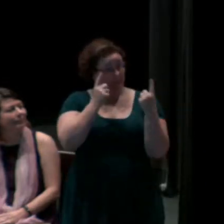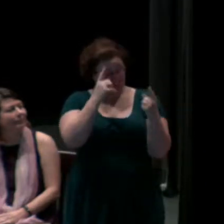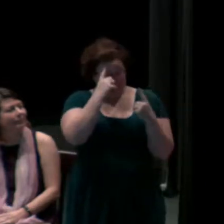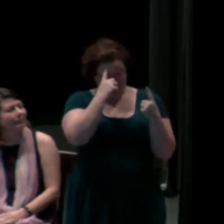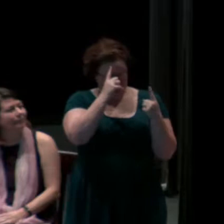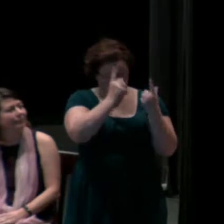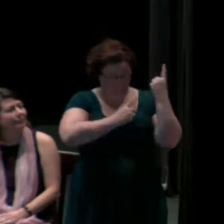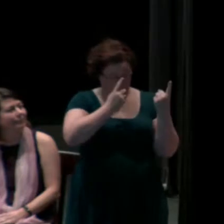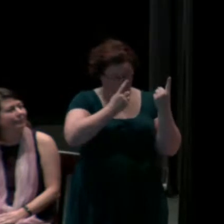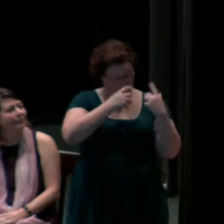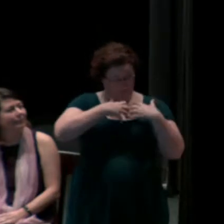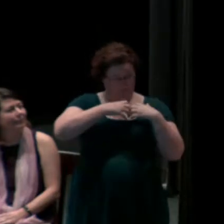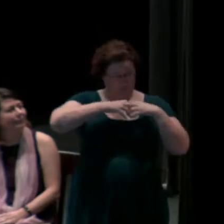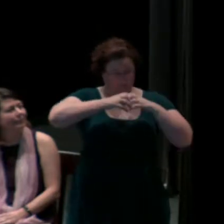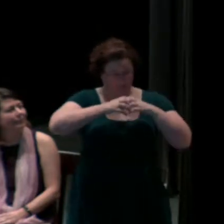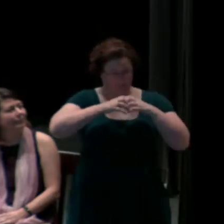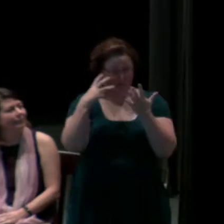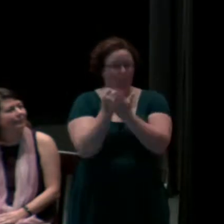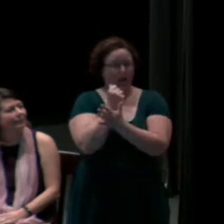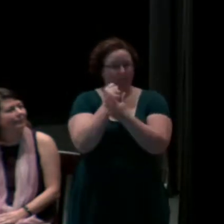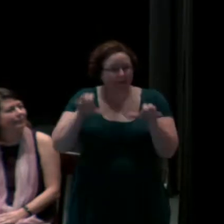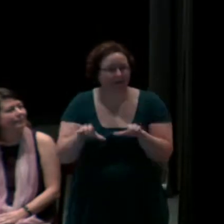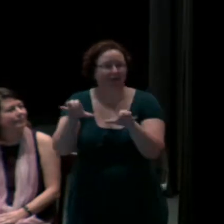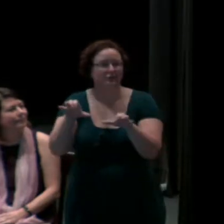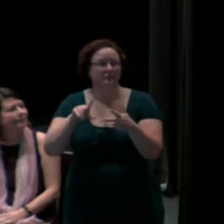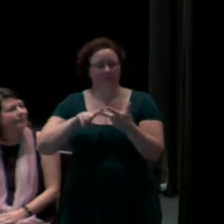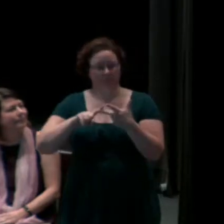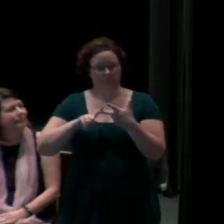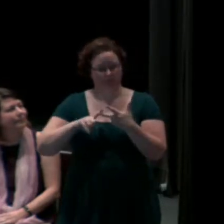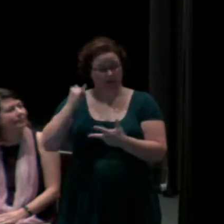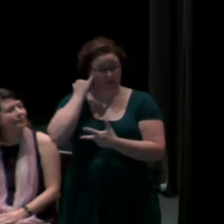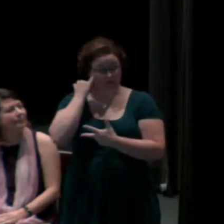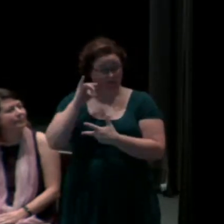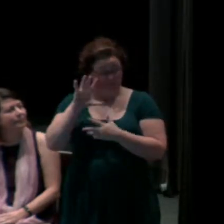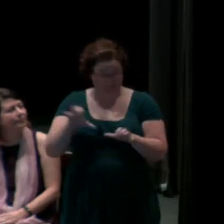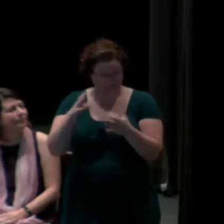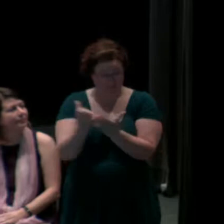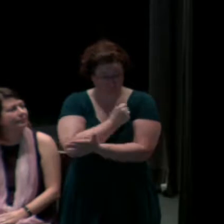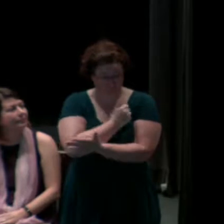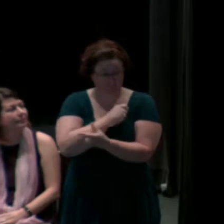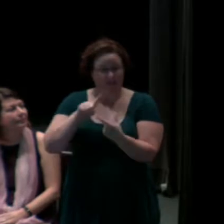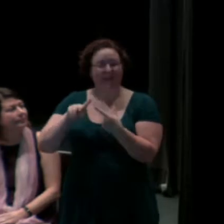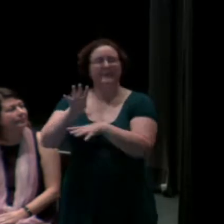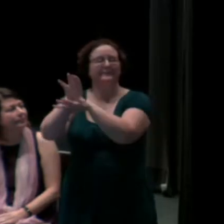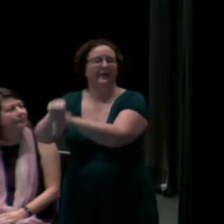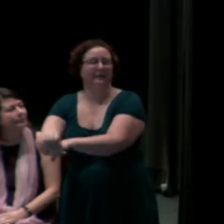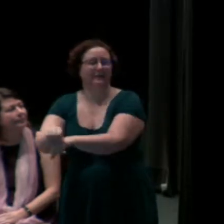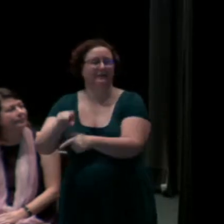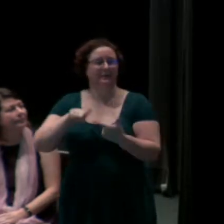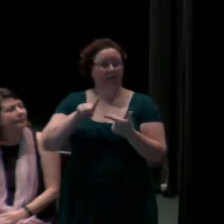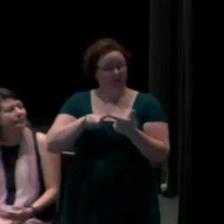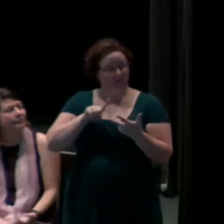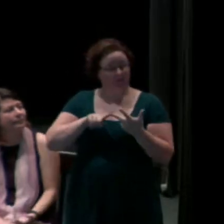action. You sow an action, you reap a habit. You sow a habit, you reap a character.